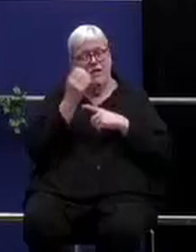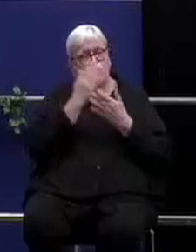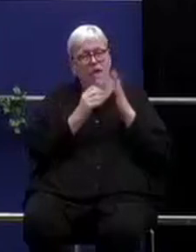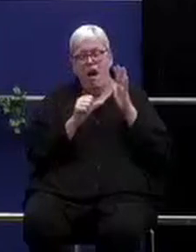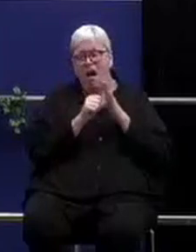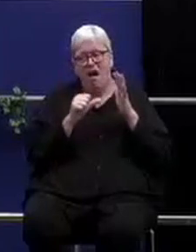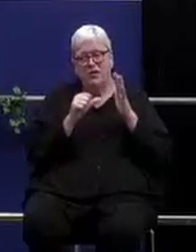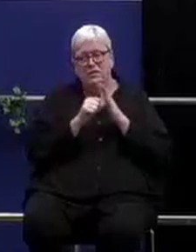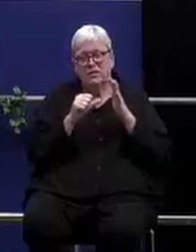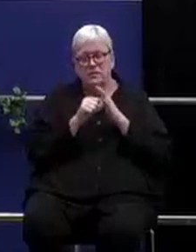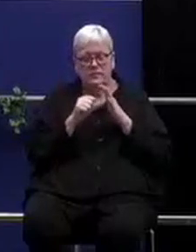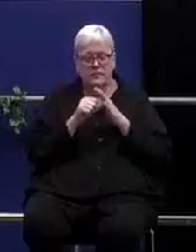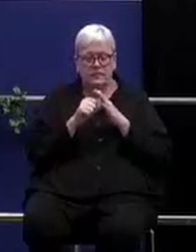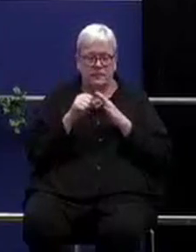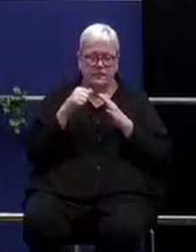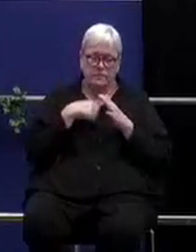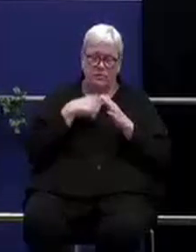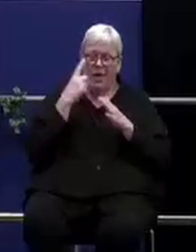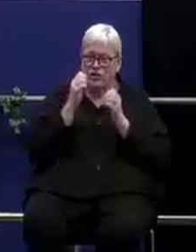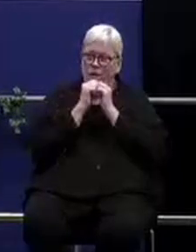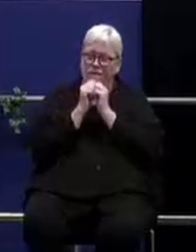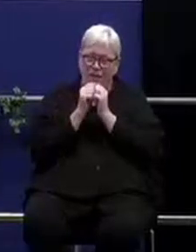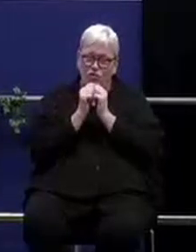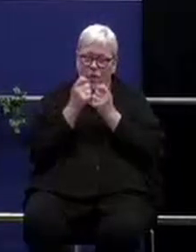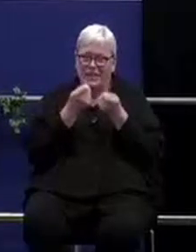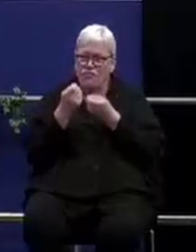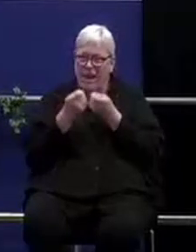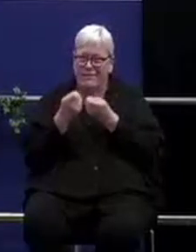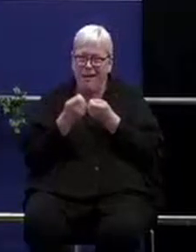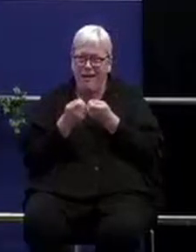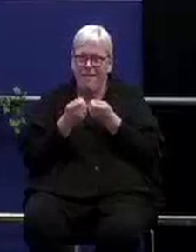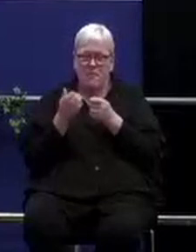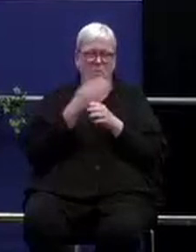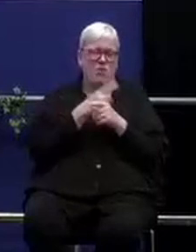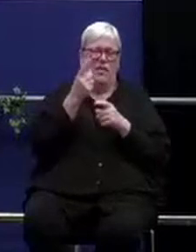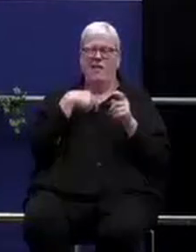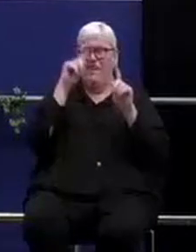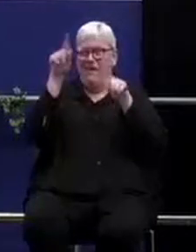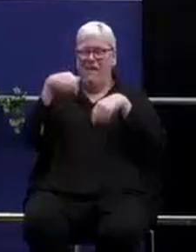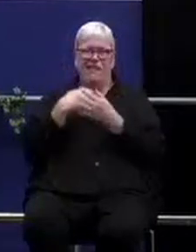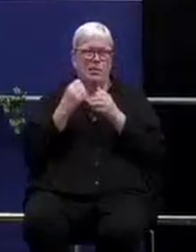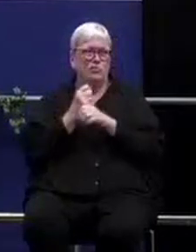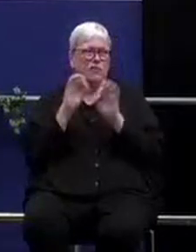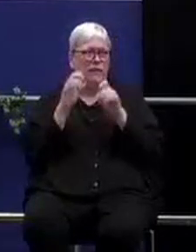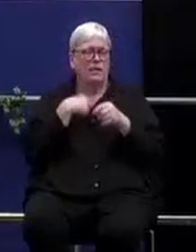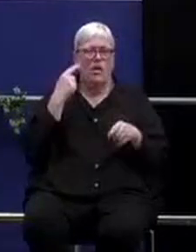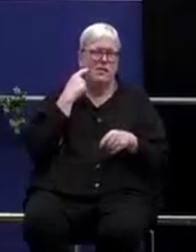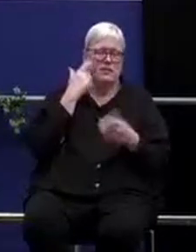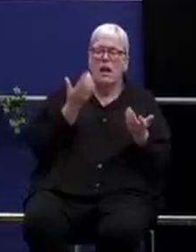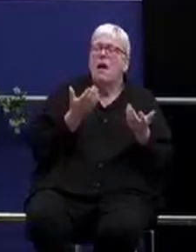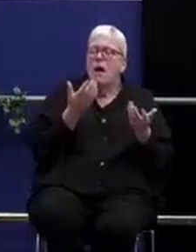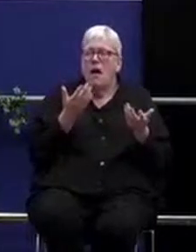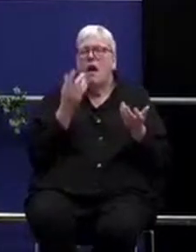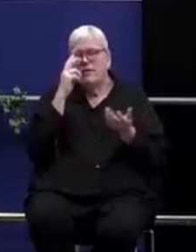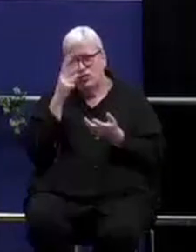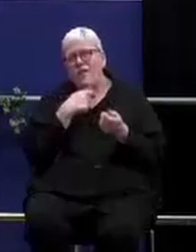I really, really saw the value of what the director did. Like, before that, I was a bit like, oh, how hard can it be? And then, and then I saw